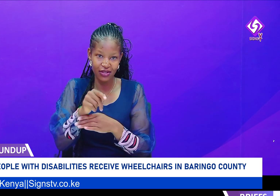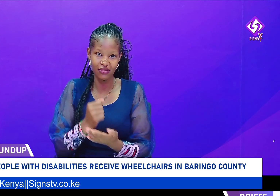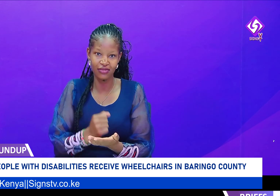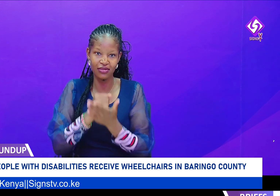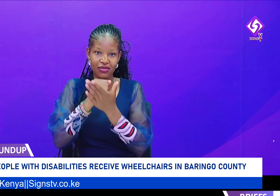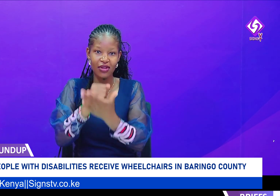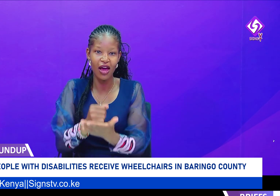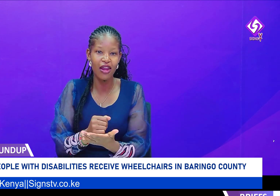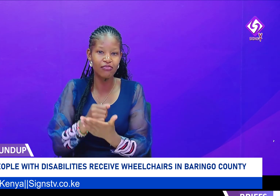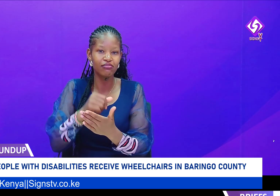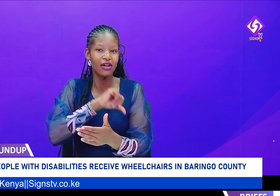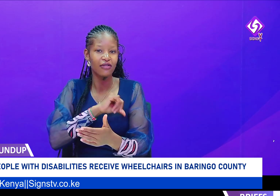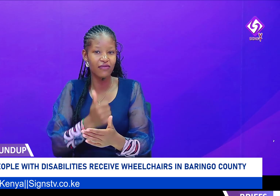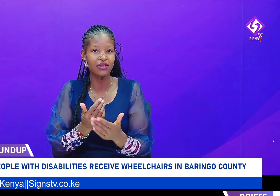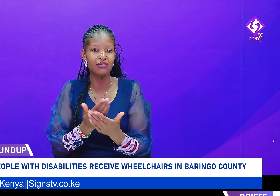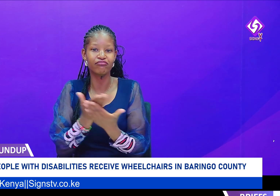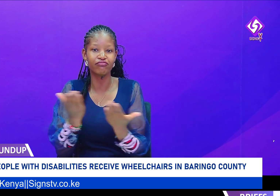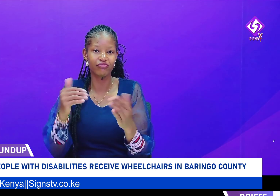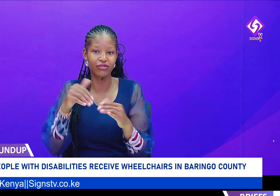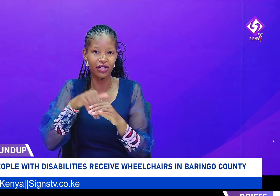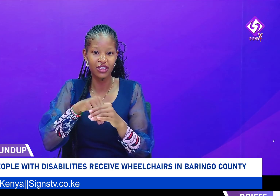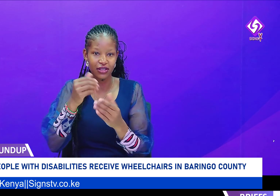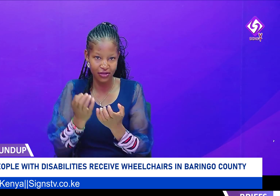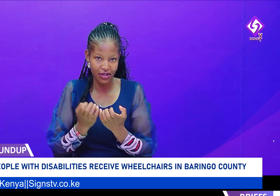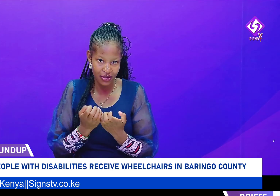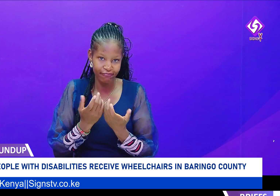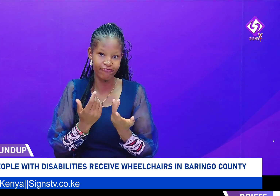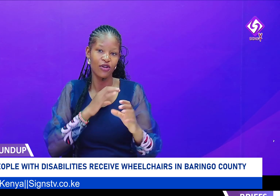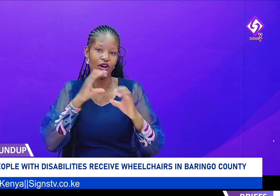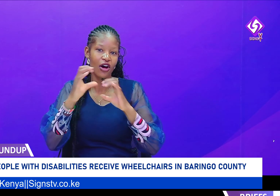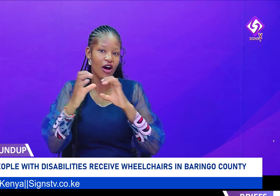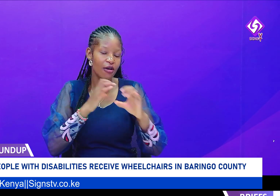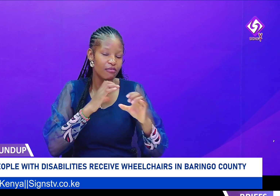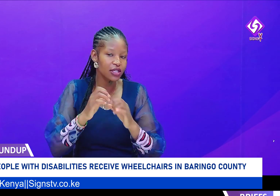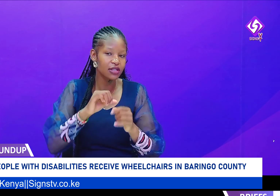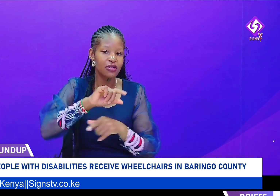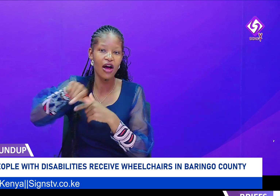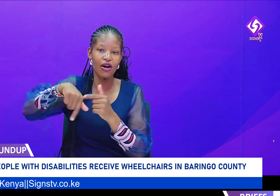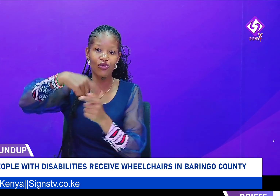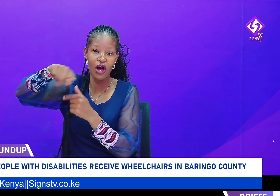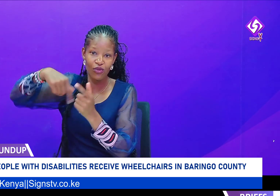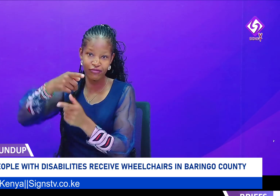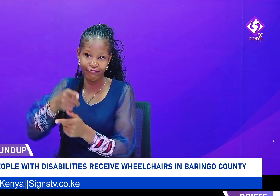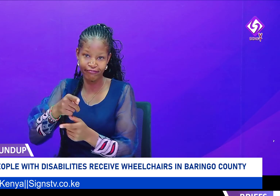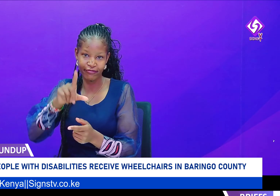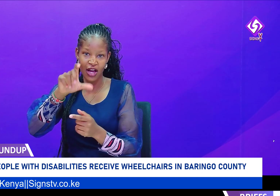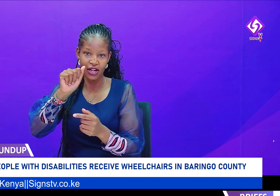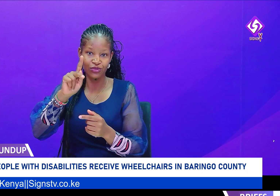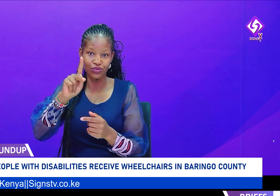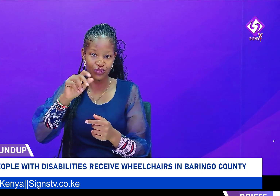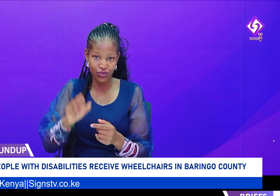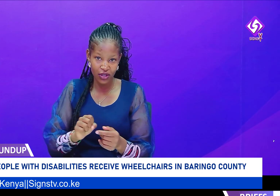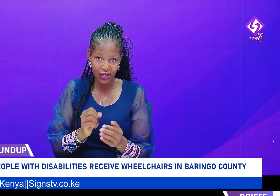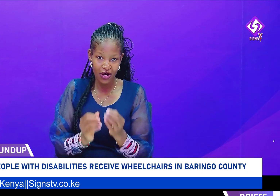The program seeks to ease these challenges, providing essential assistive devices to those in need. Communities